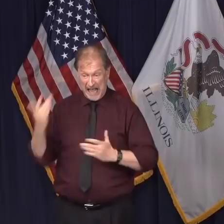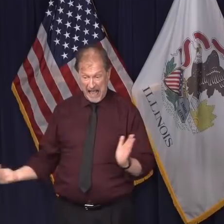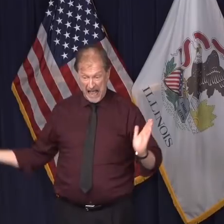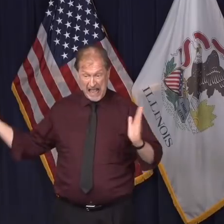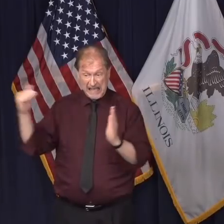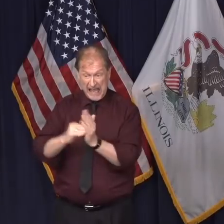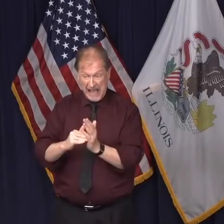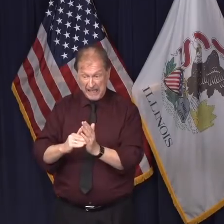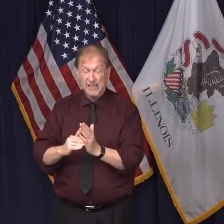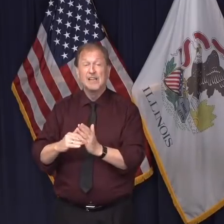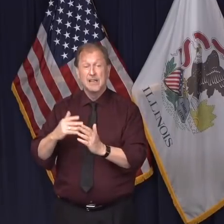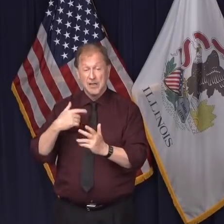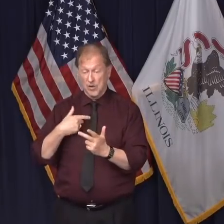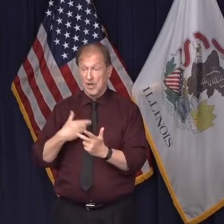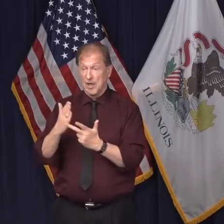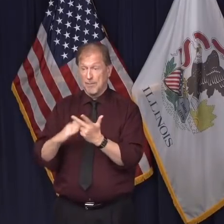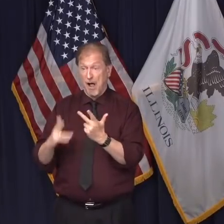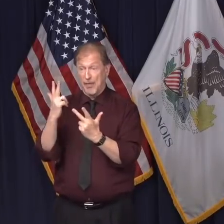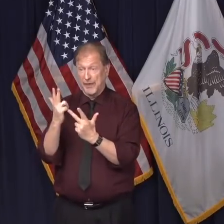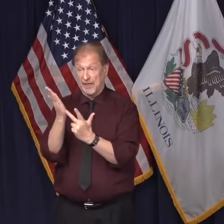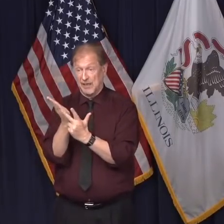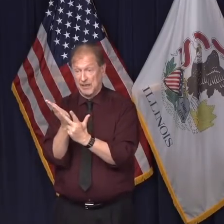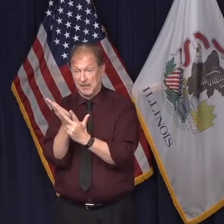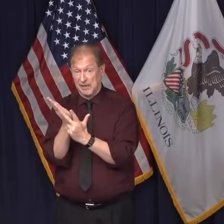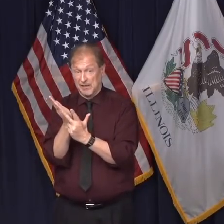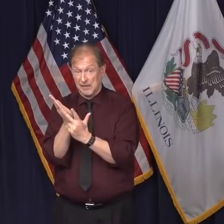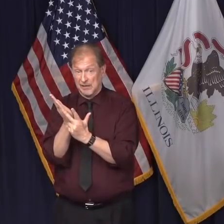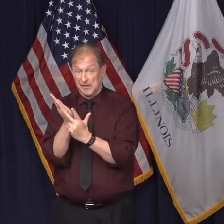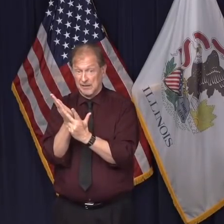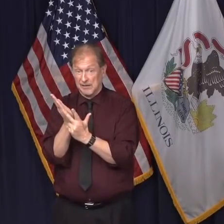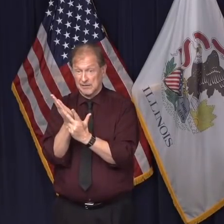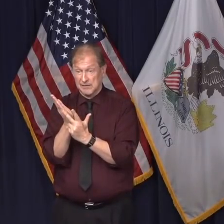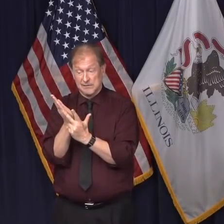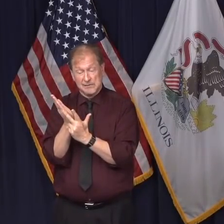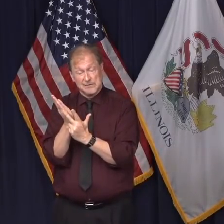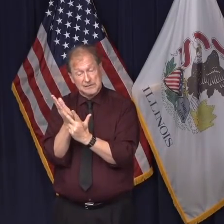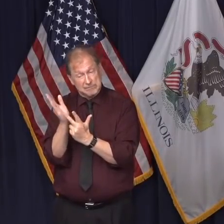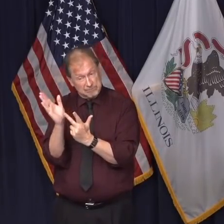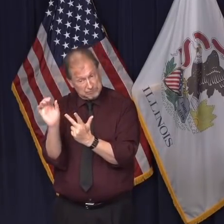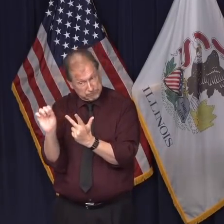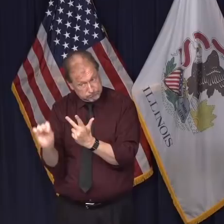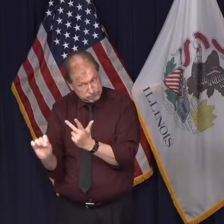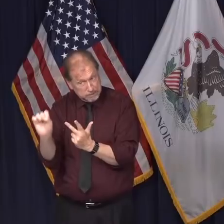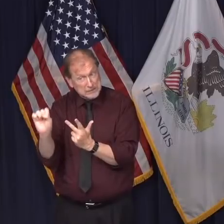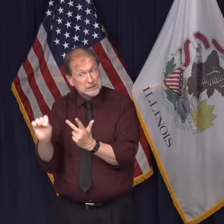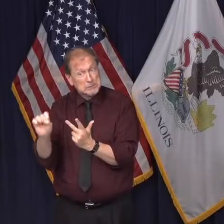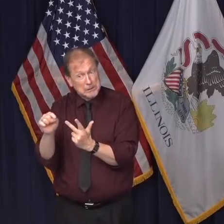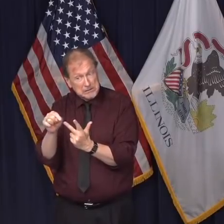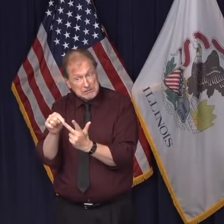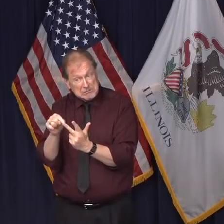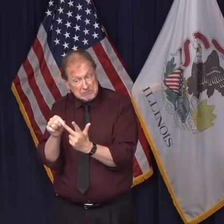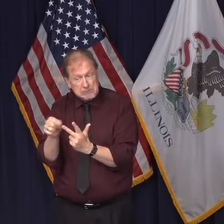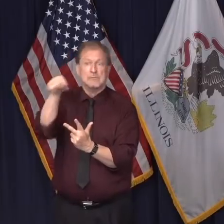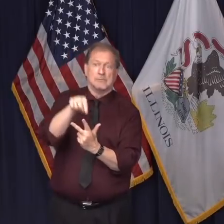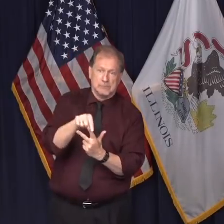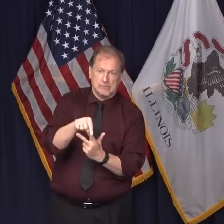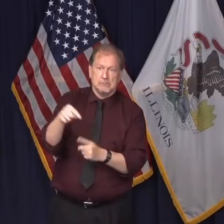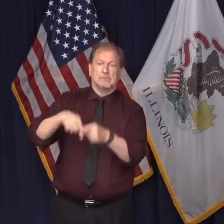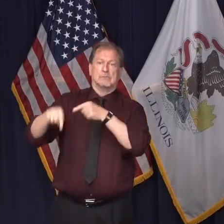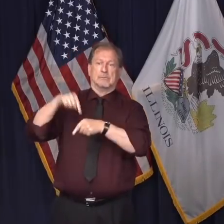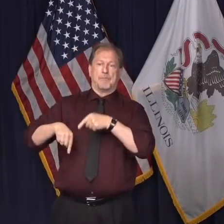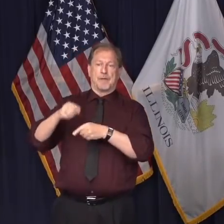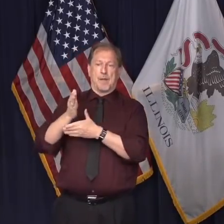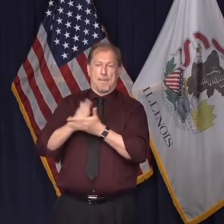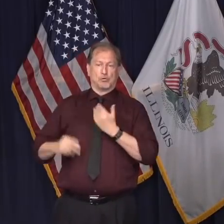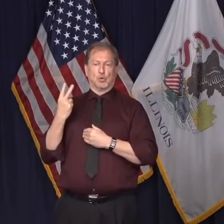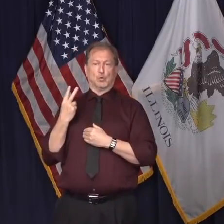need to quell that spike, we might potentially have to move backward in the phases. That's